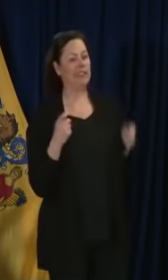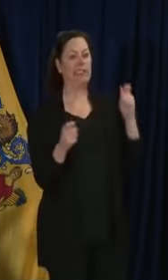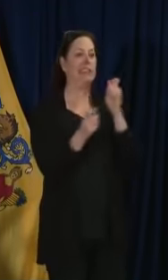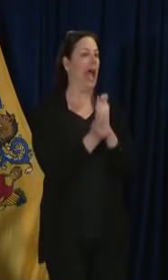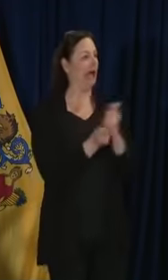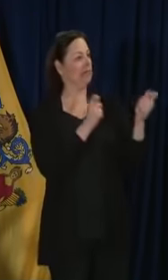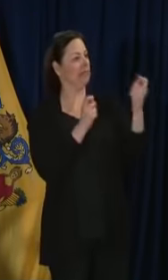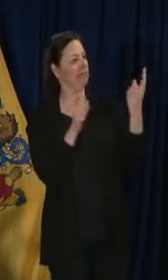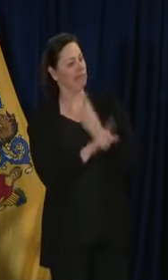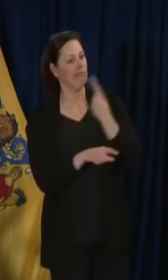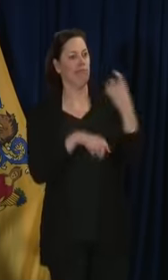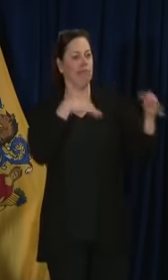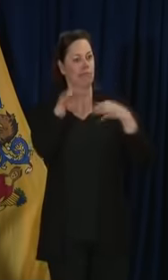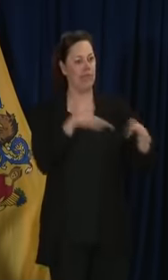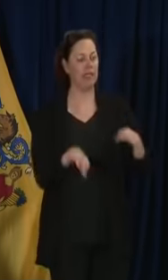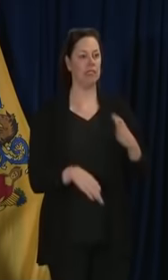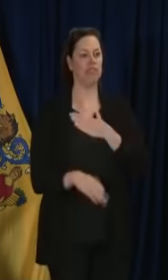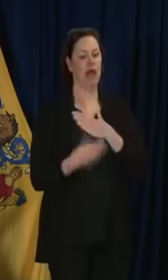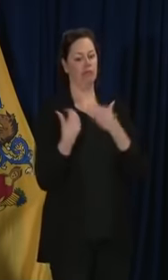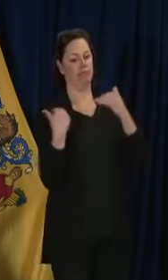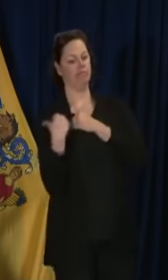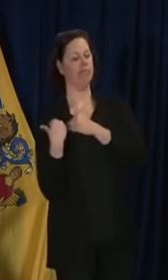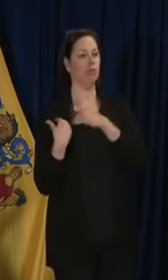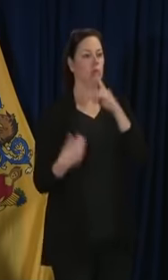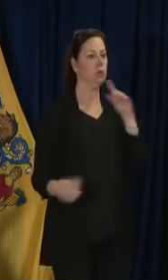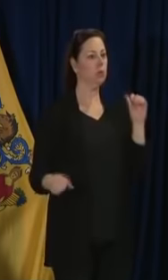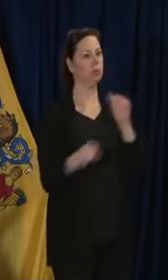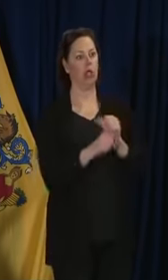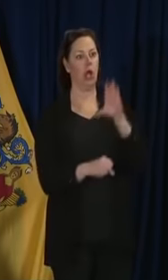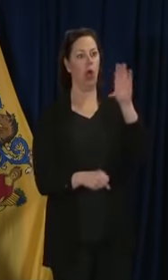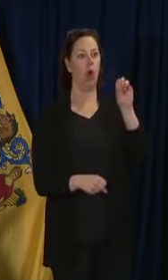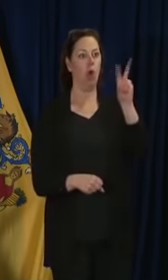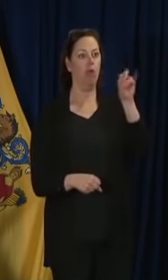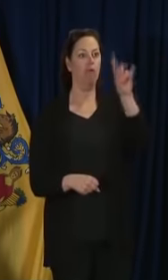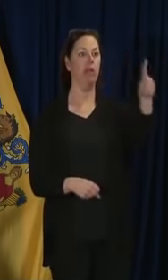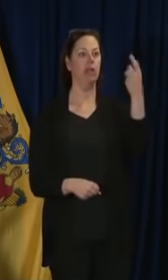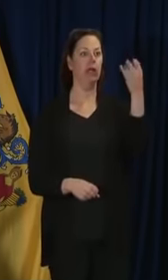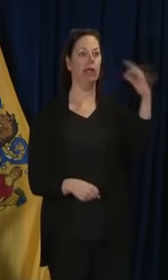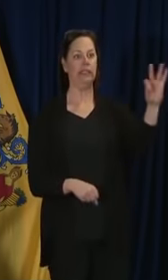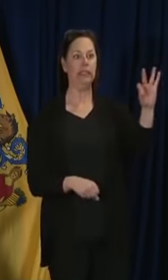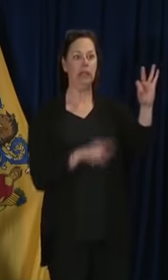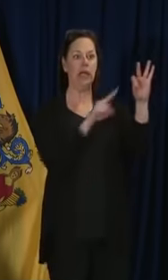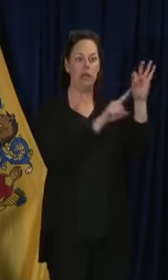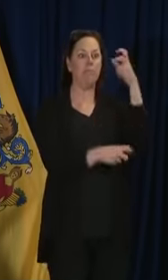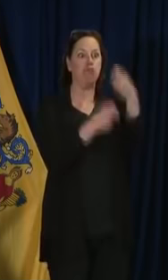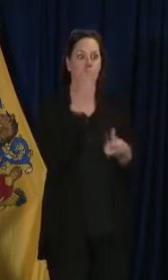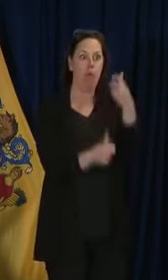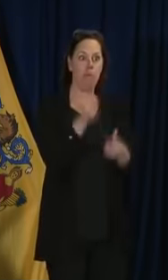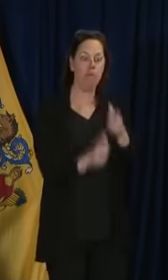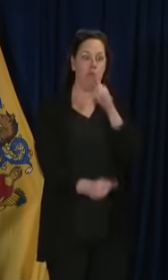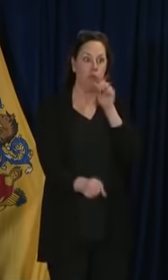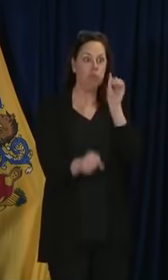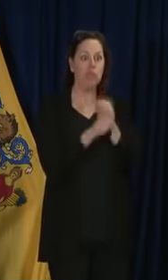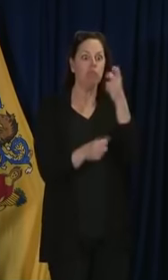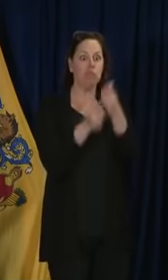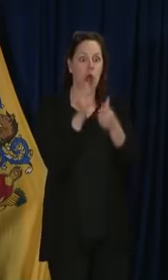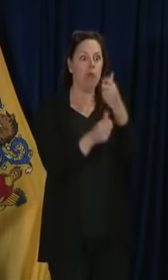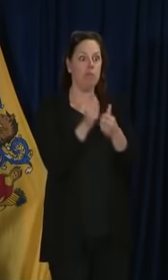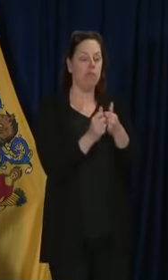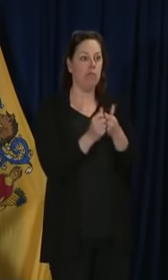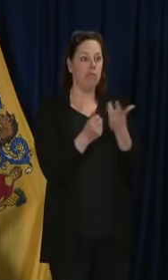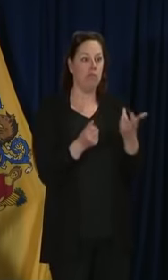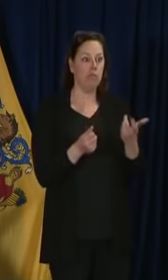me. This is real. Stop believing folks who say it isn't real. Another bigger group